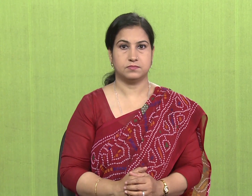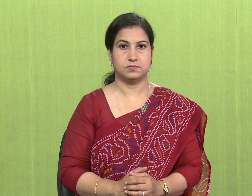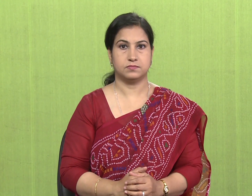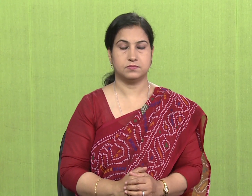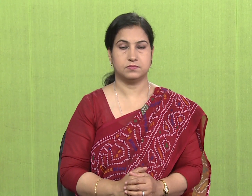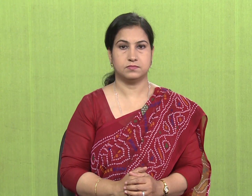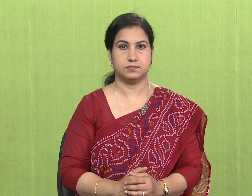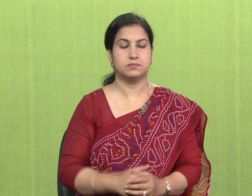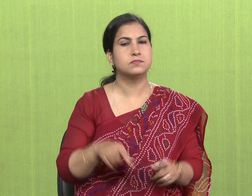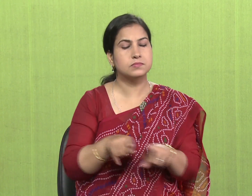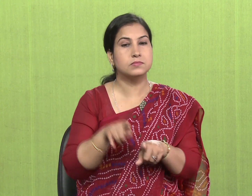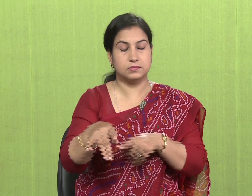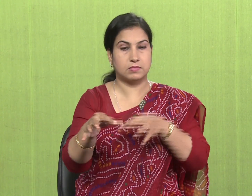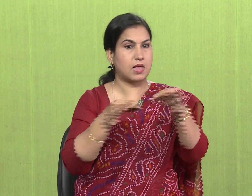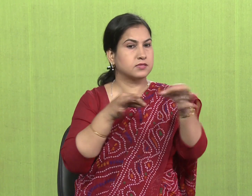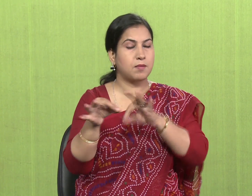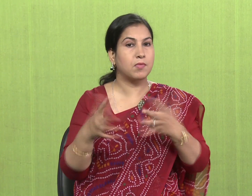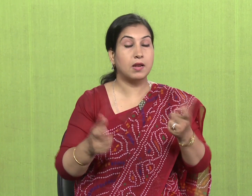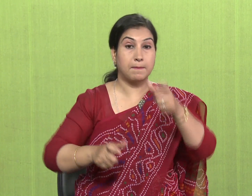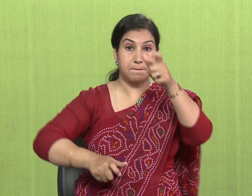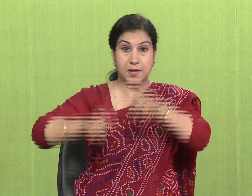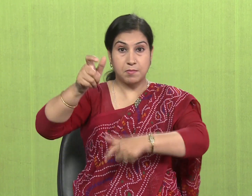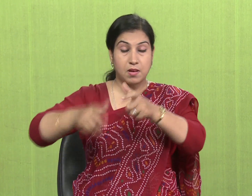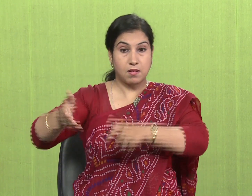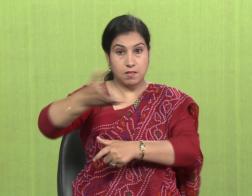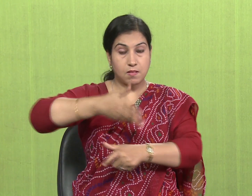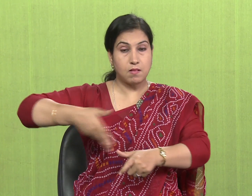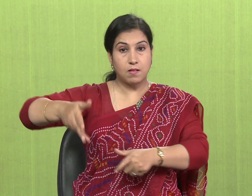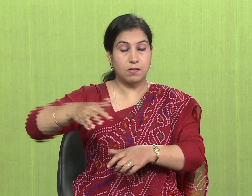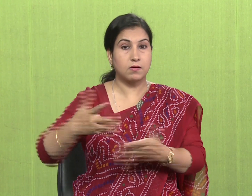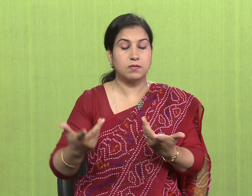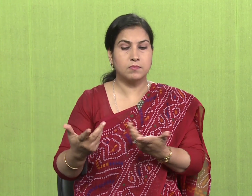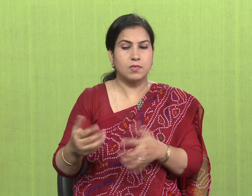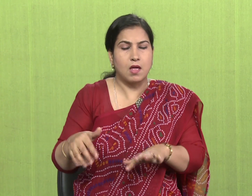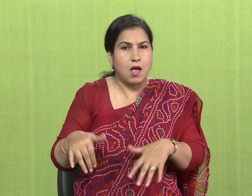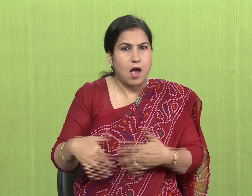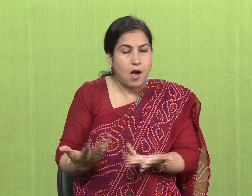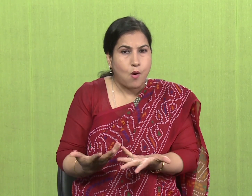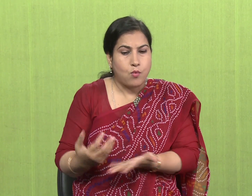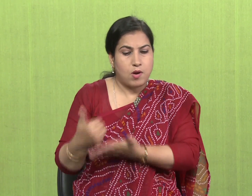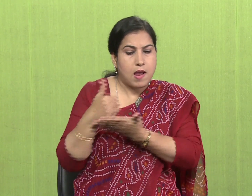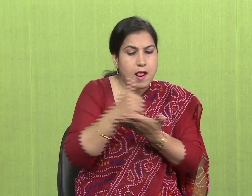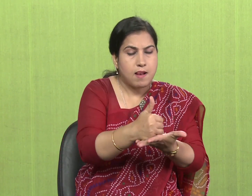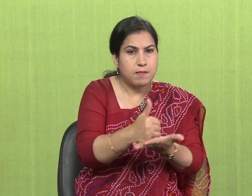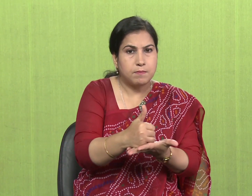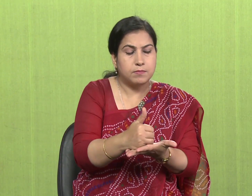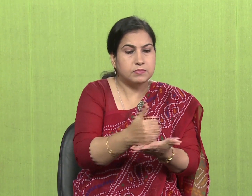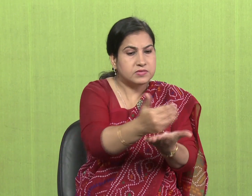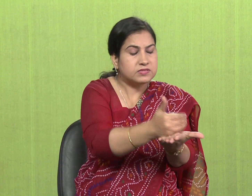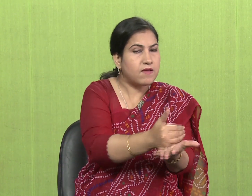An example of people's participation in conserving biodiversity can be stated